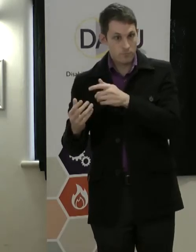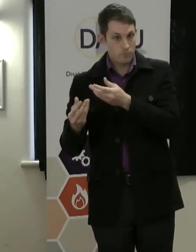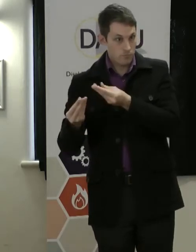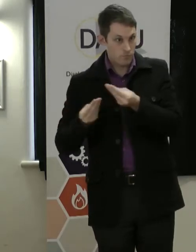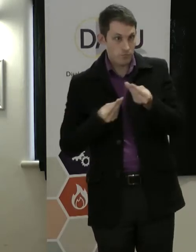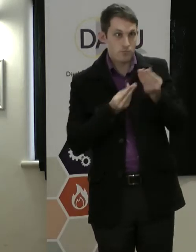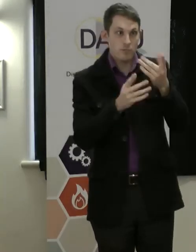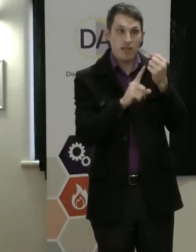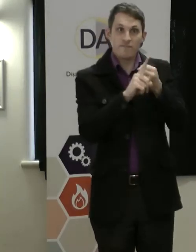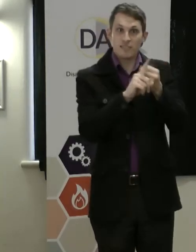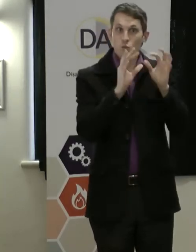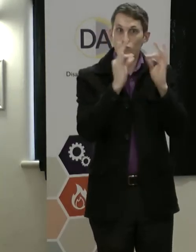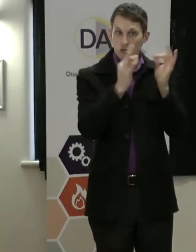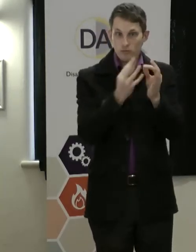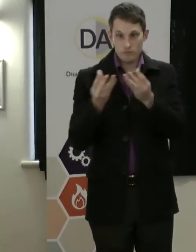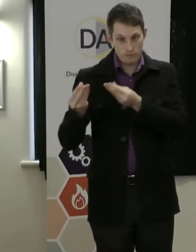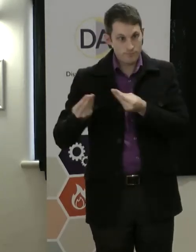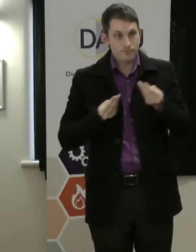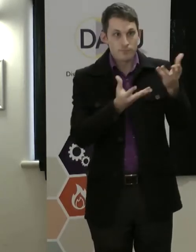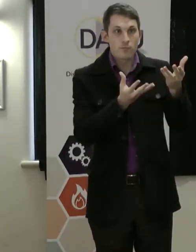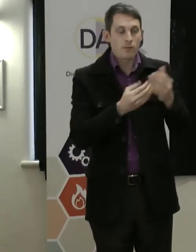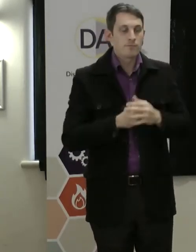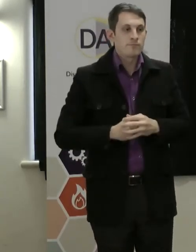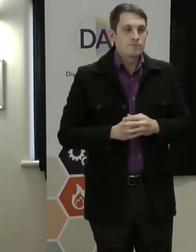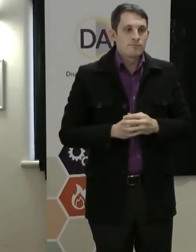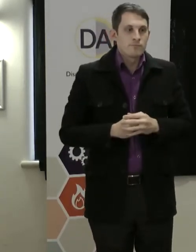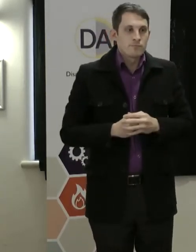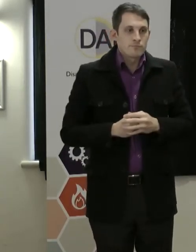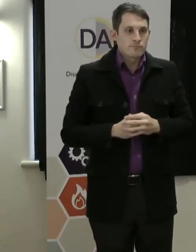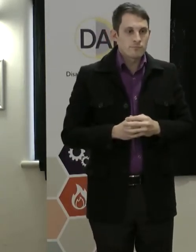them. We all rely on the circumstances